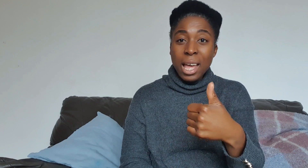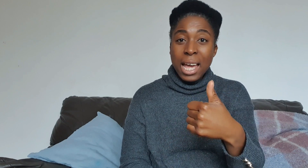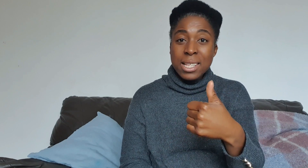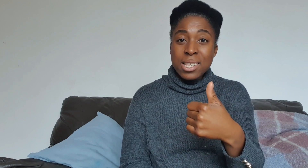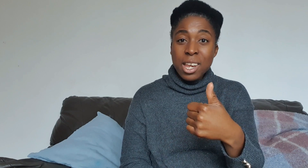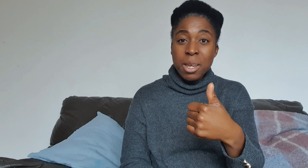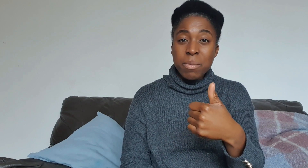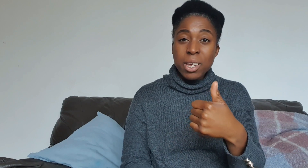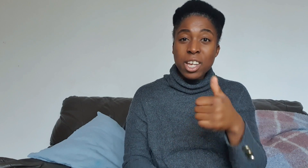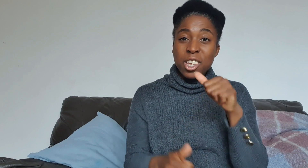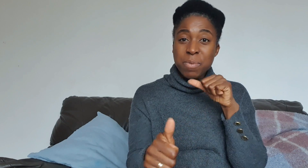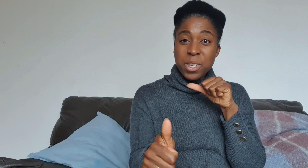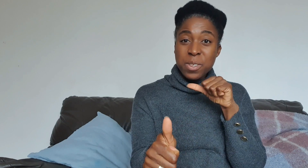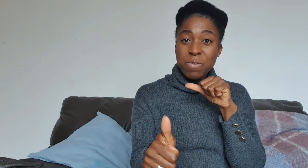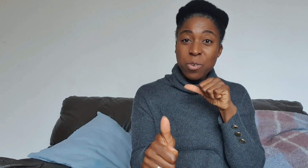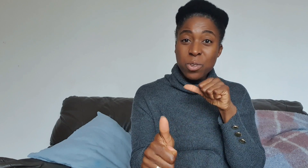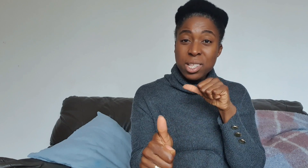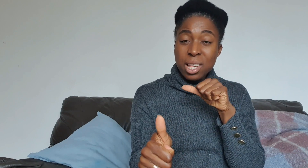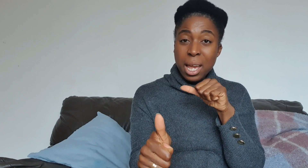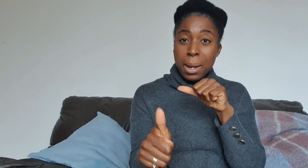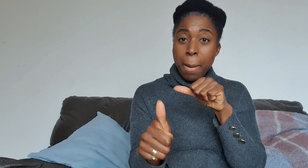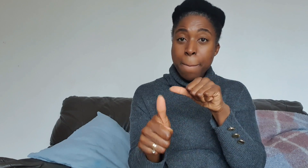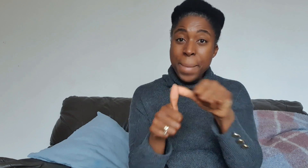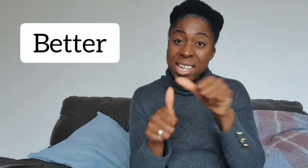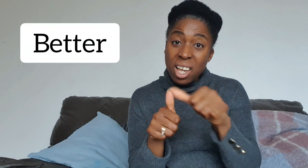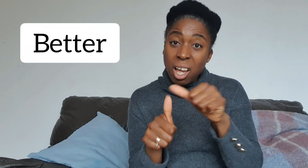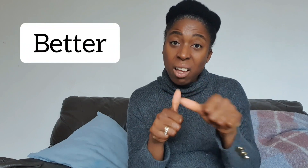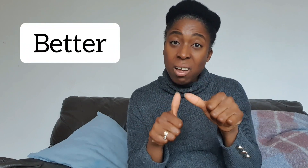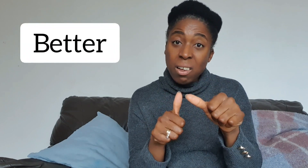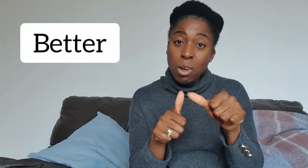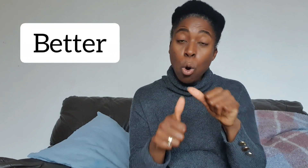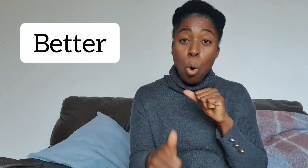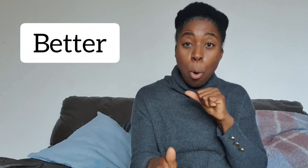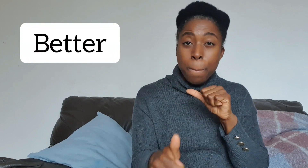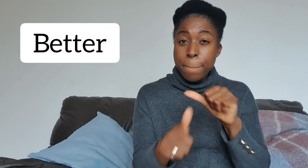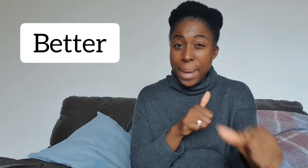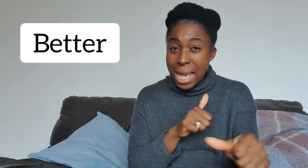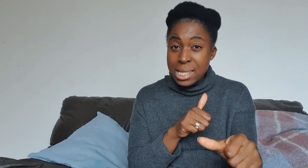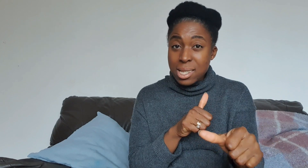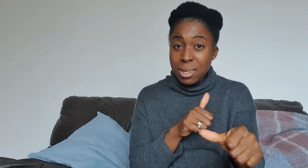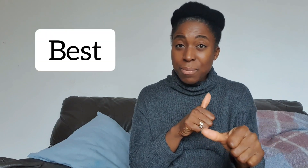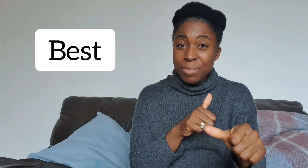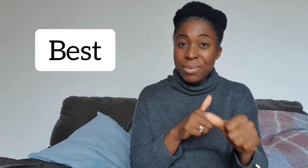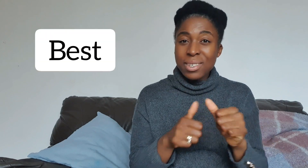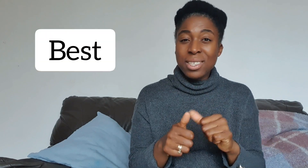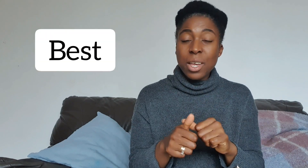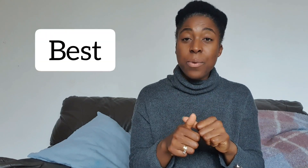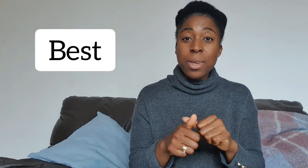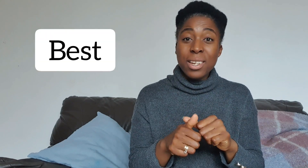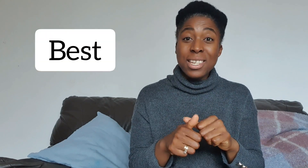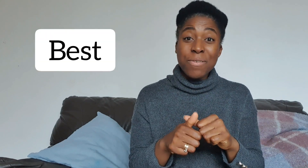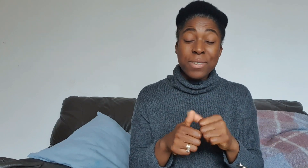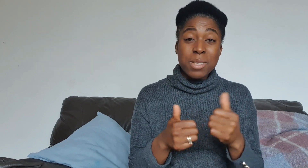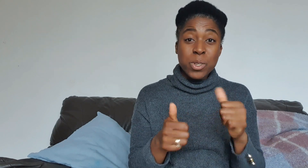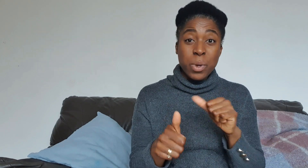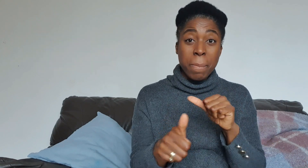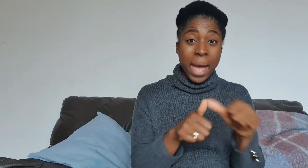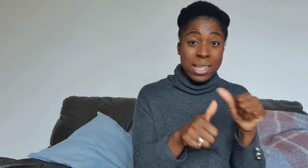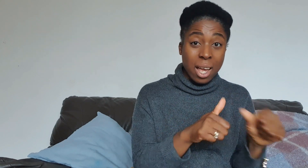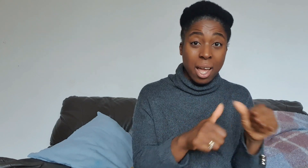hand shape could be used for the sign better or best. So the difference between better